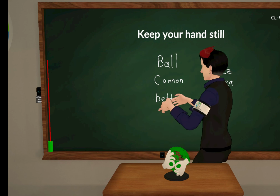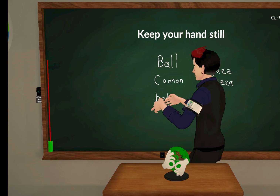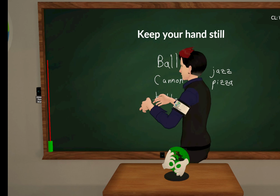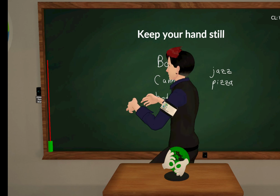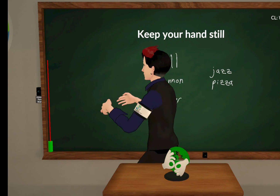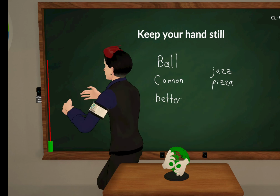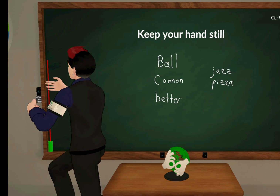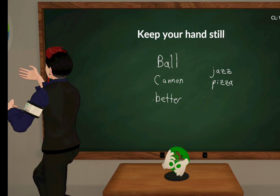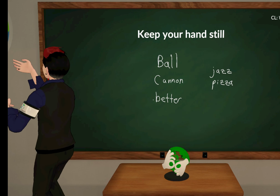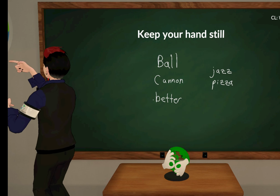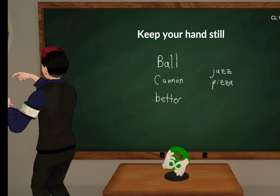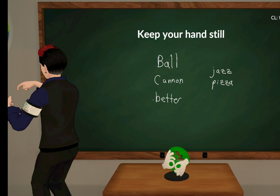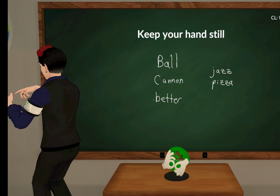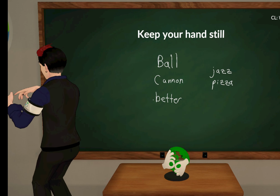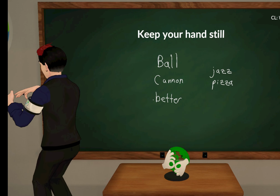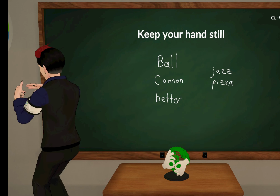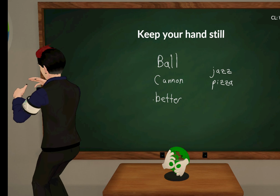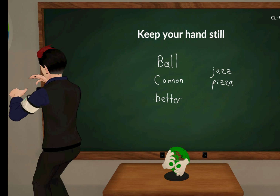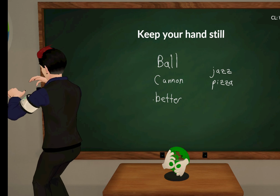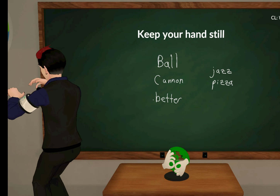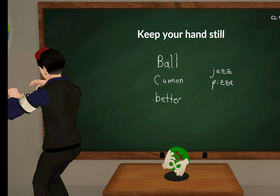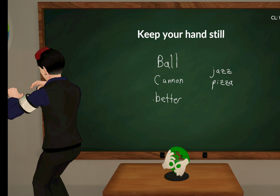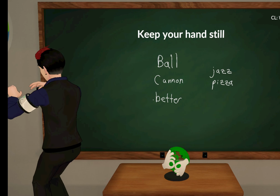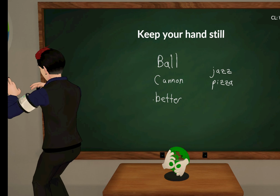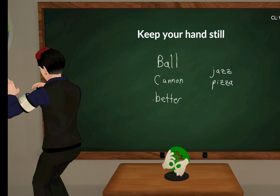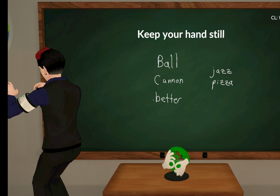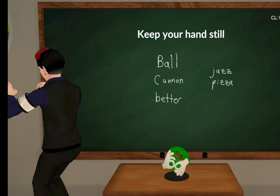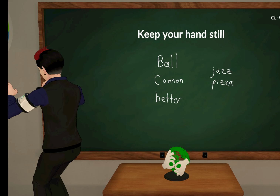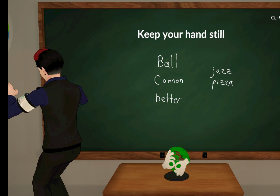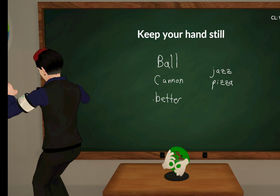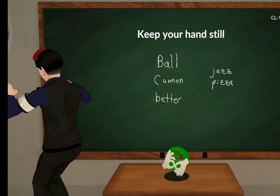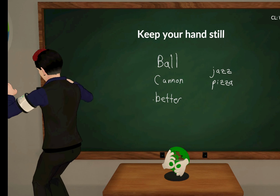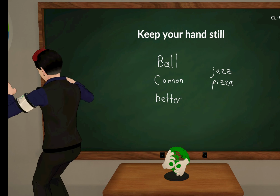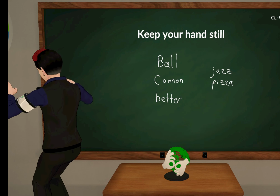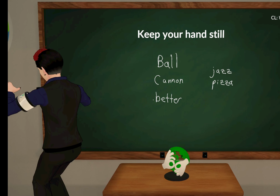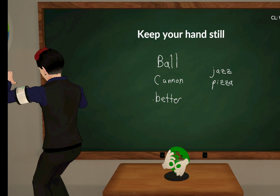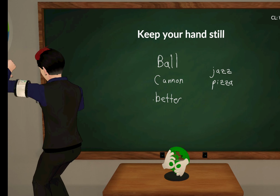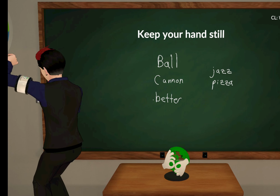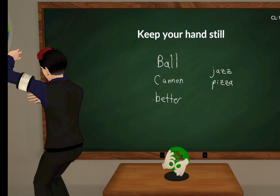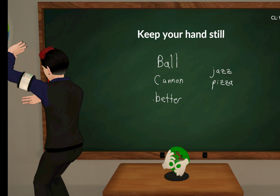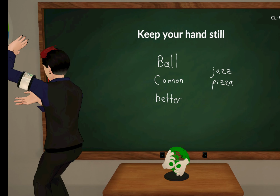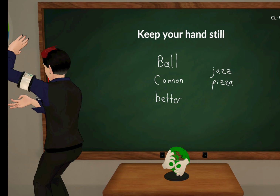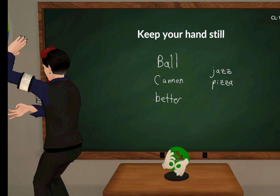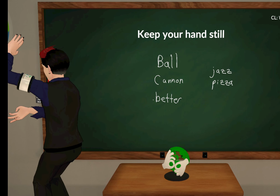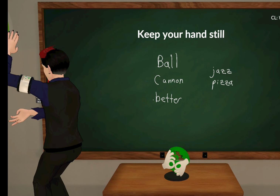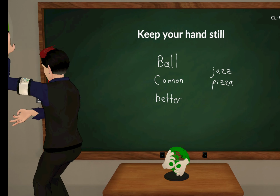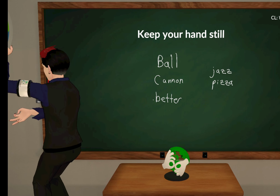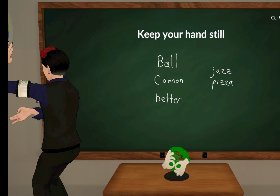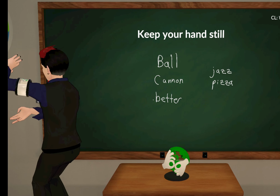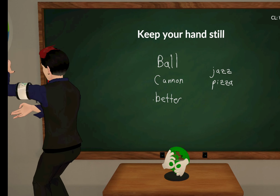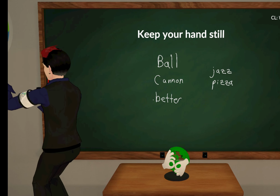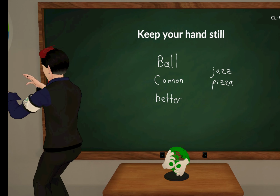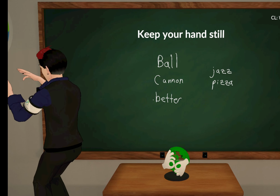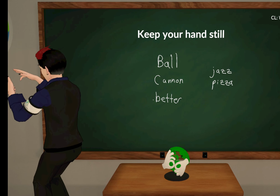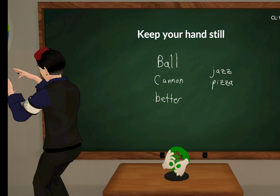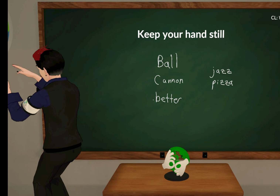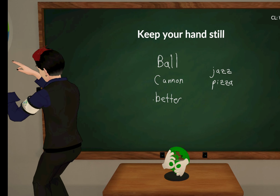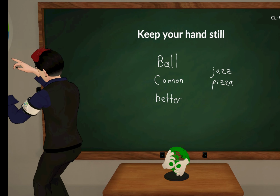Another thing. This is the kind of the opposite end of that. Are you going to let me clear or not? Or are you just going to be